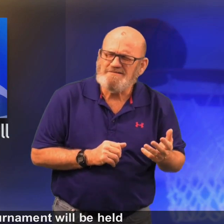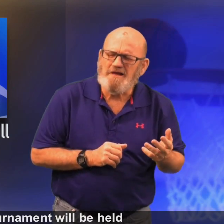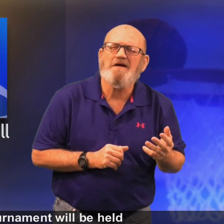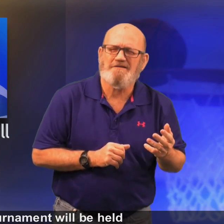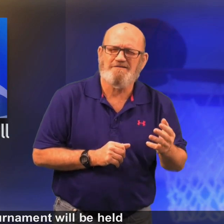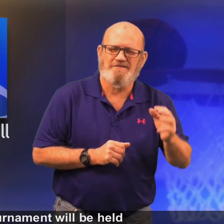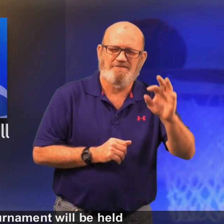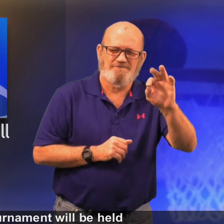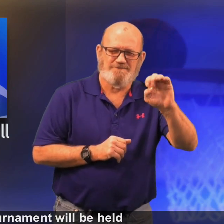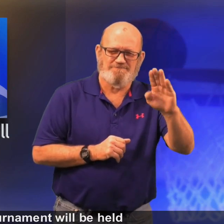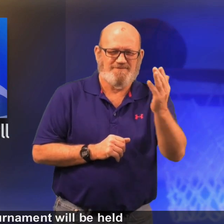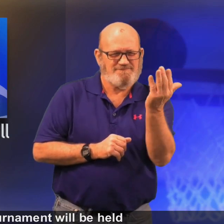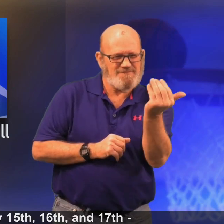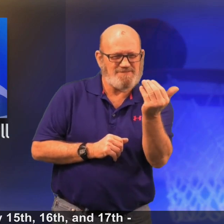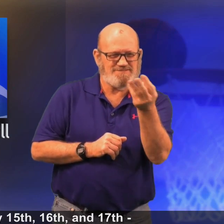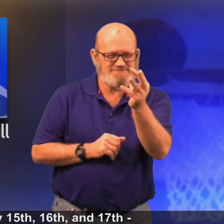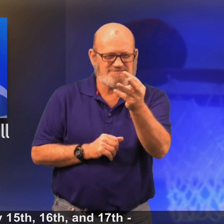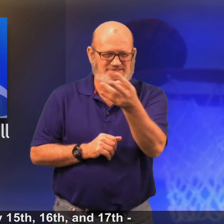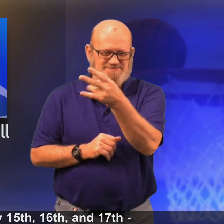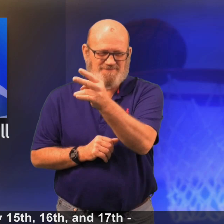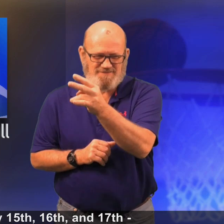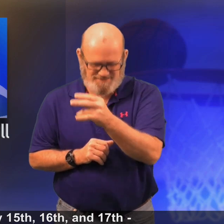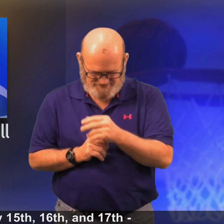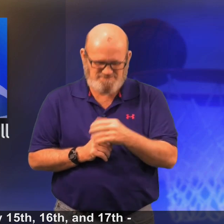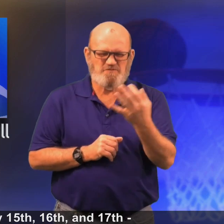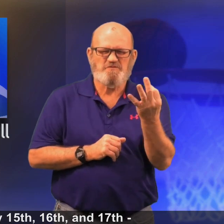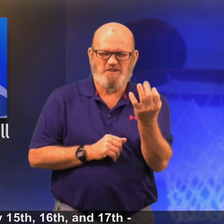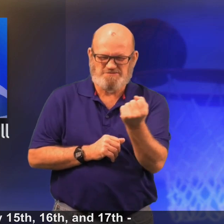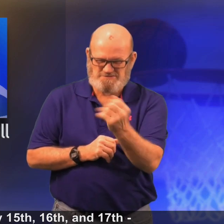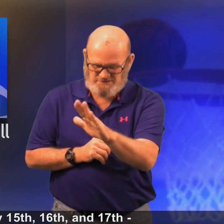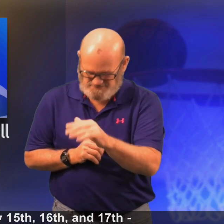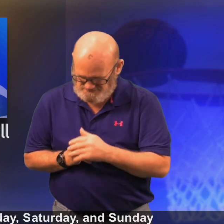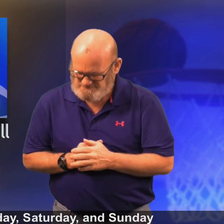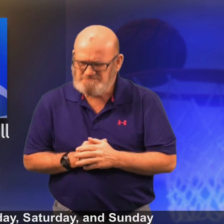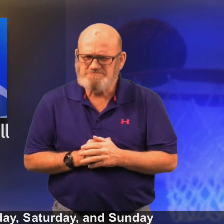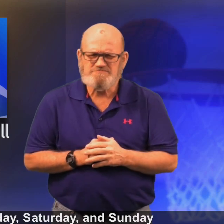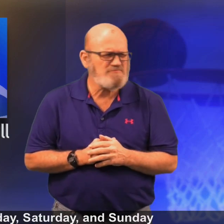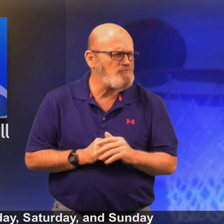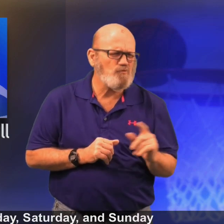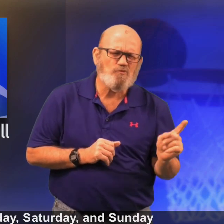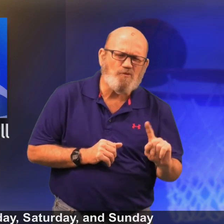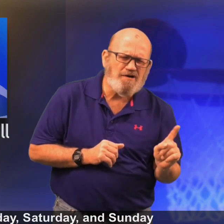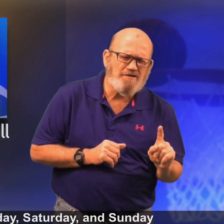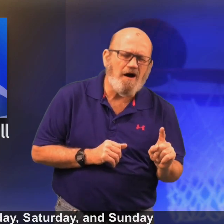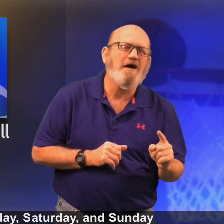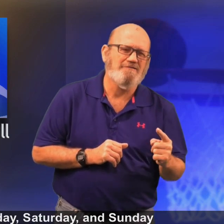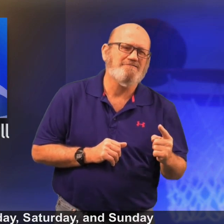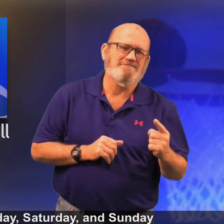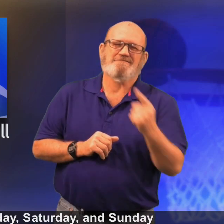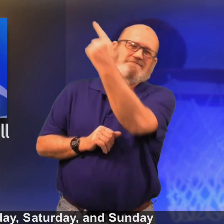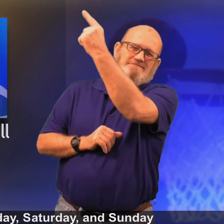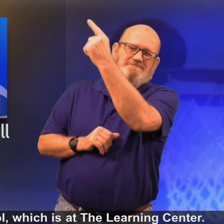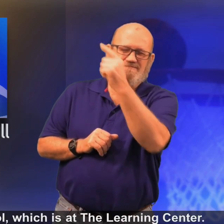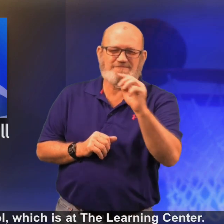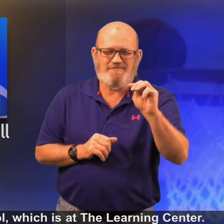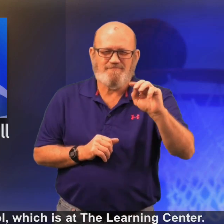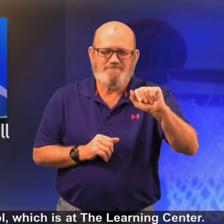The tournament will be held February 15th, 16th, and 17th, which is Friday and Saturday and Sunday, at